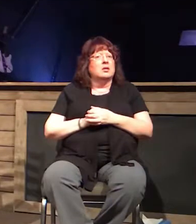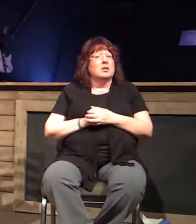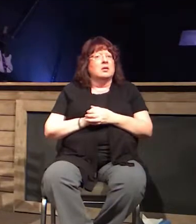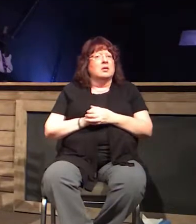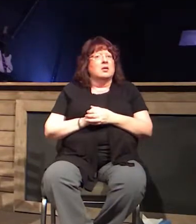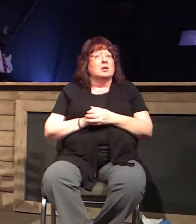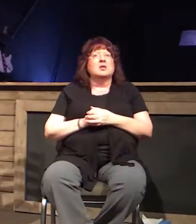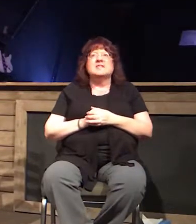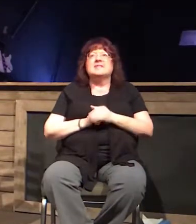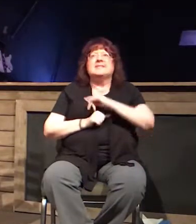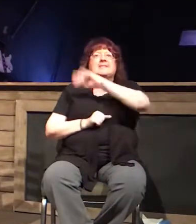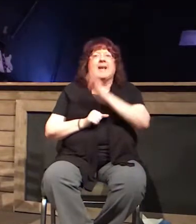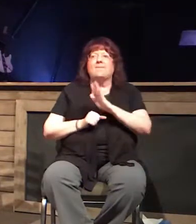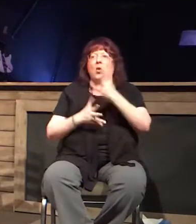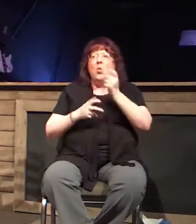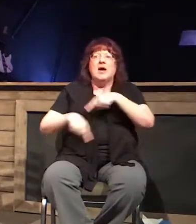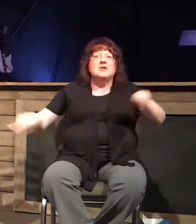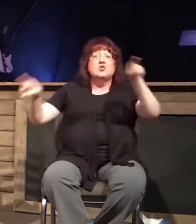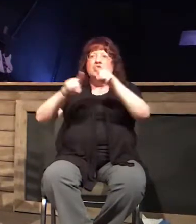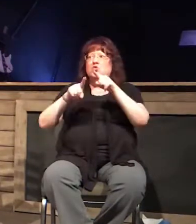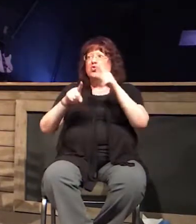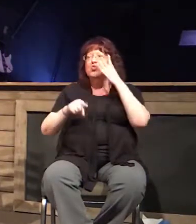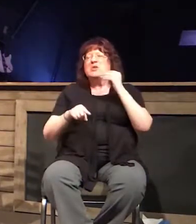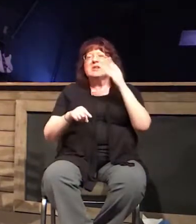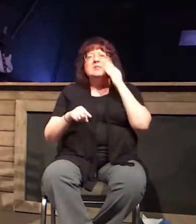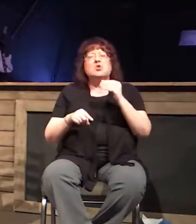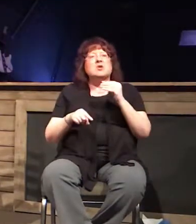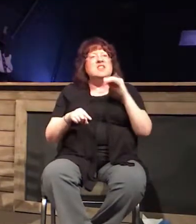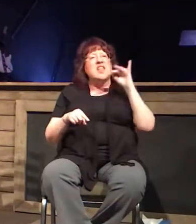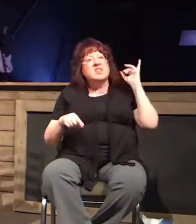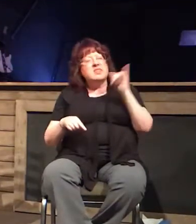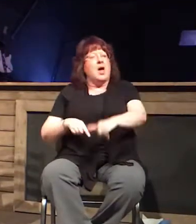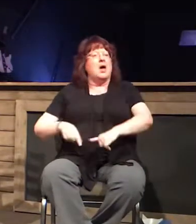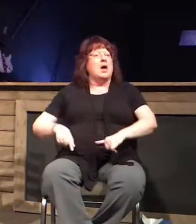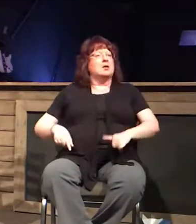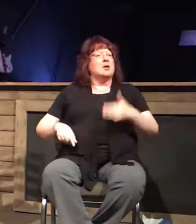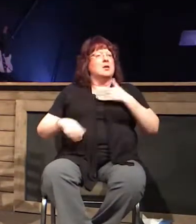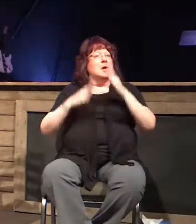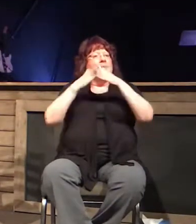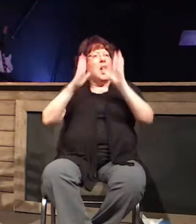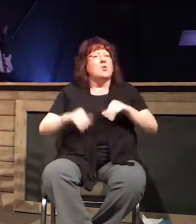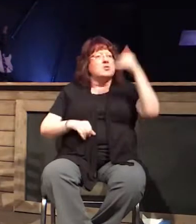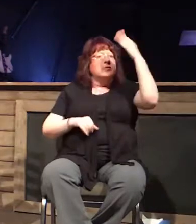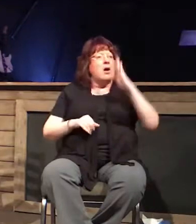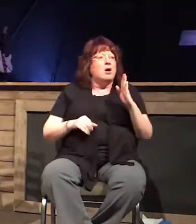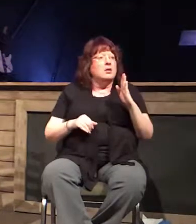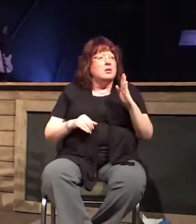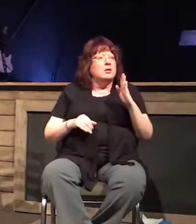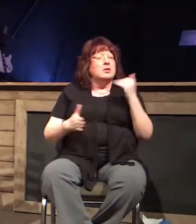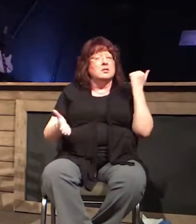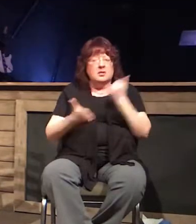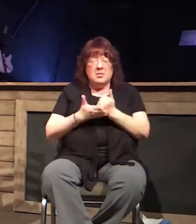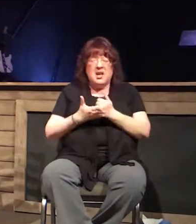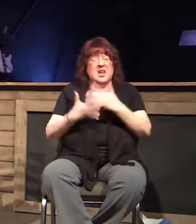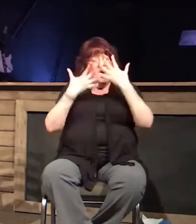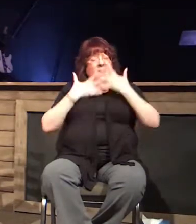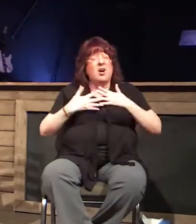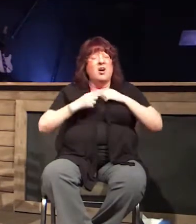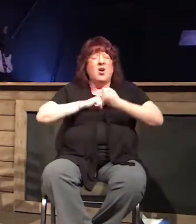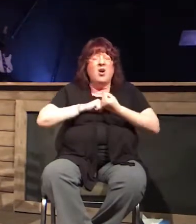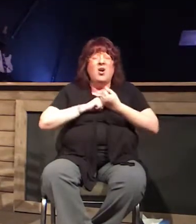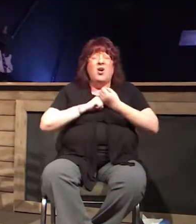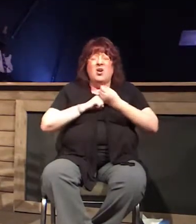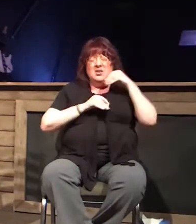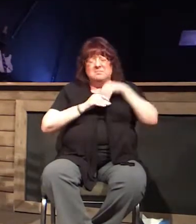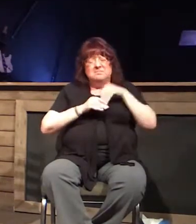I don't ever want anyone to experience this in the house of God. Yeah. it hurt so